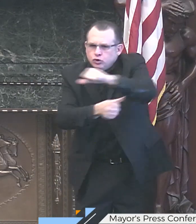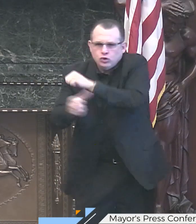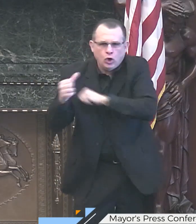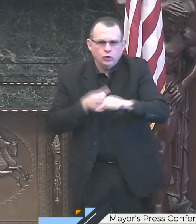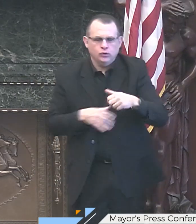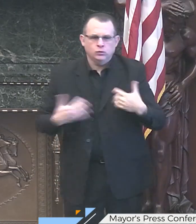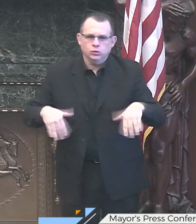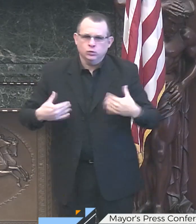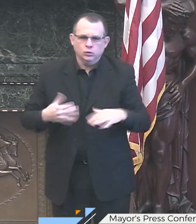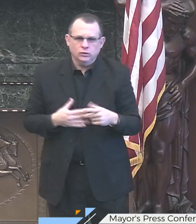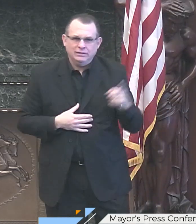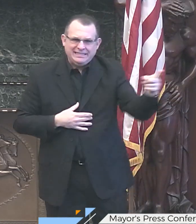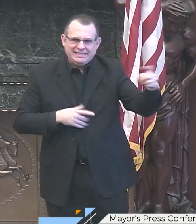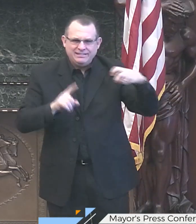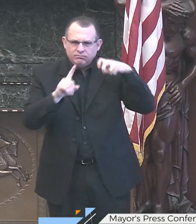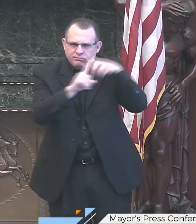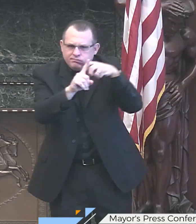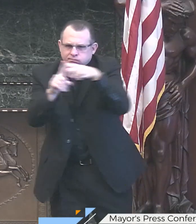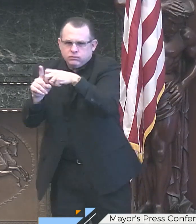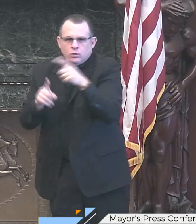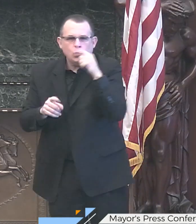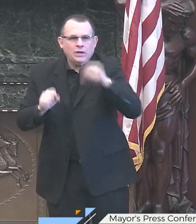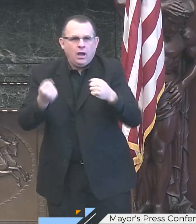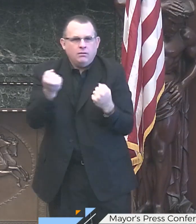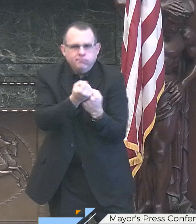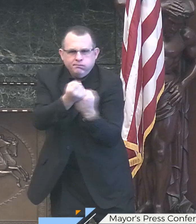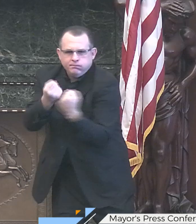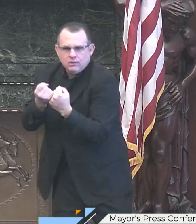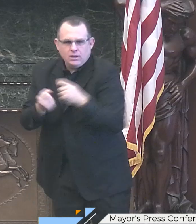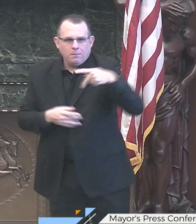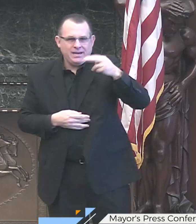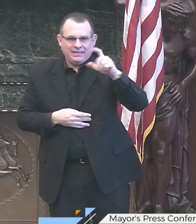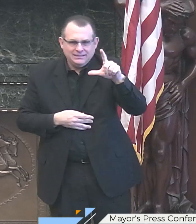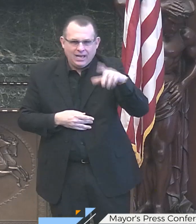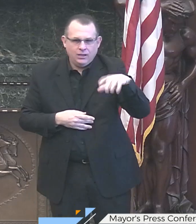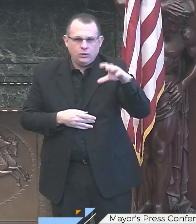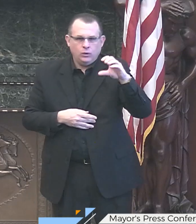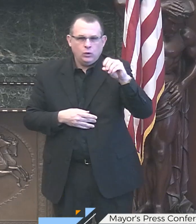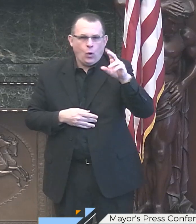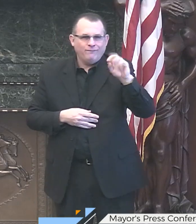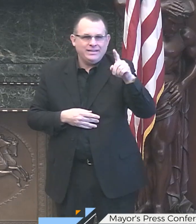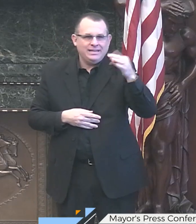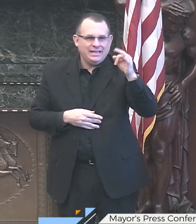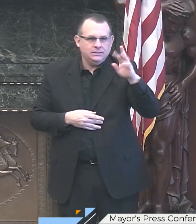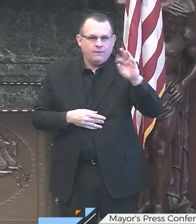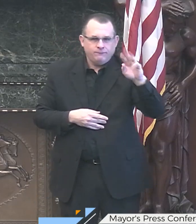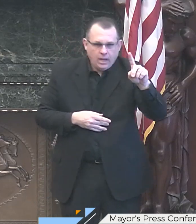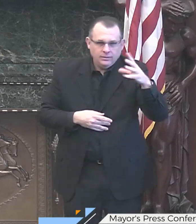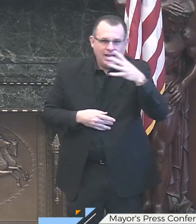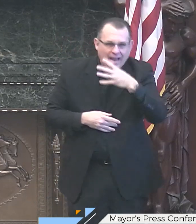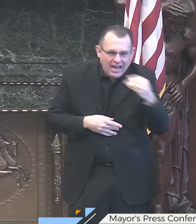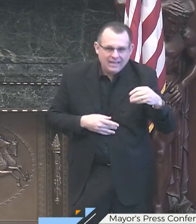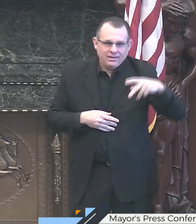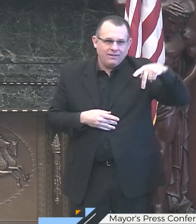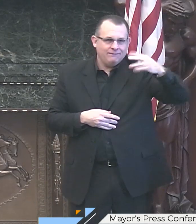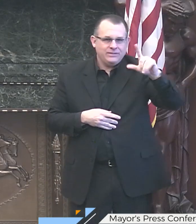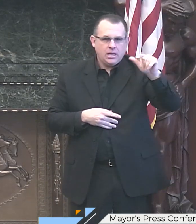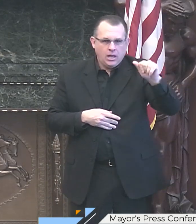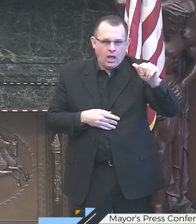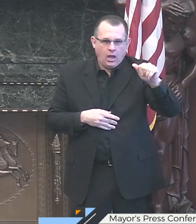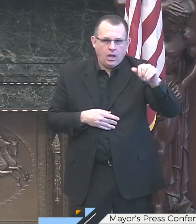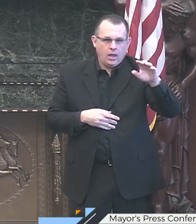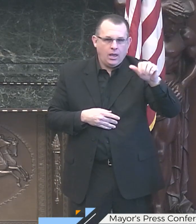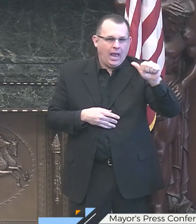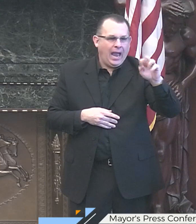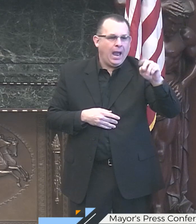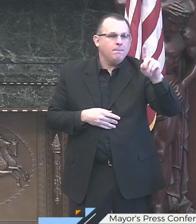who are able to support both the PHL COVID-19 Fund and our partner Philabundance. At a time like this, it is important